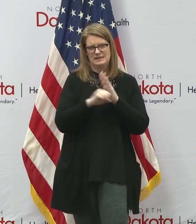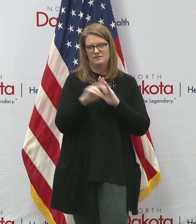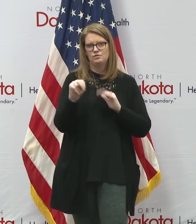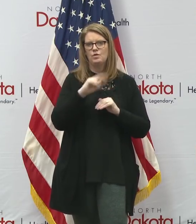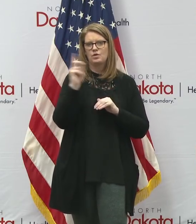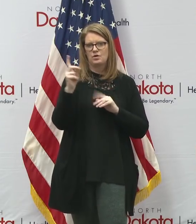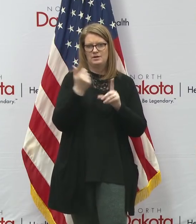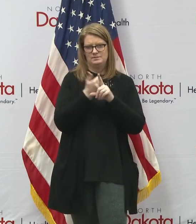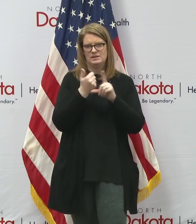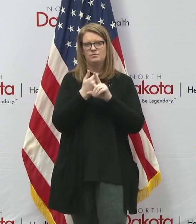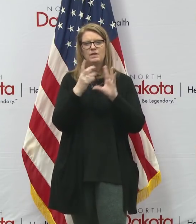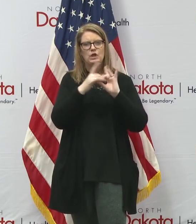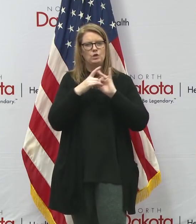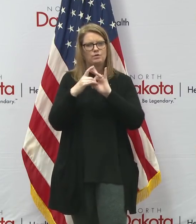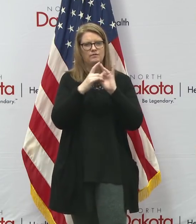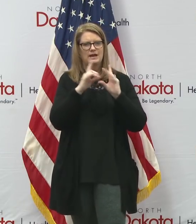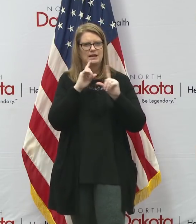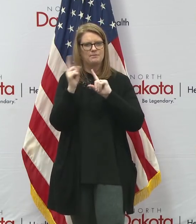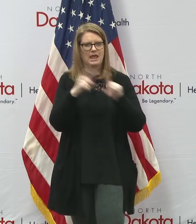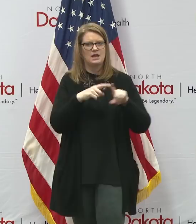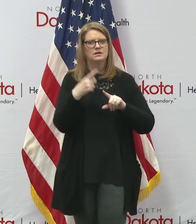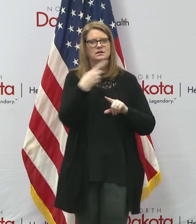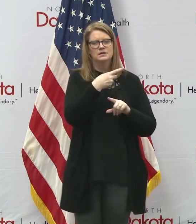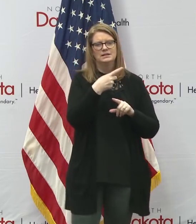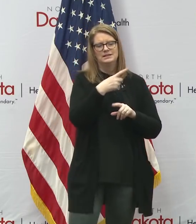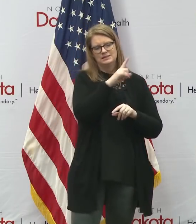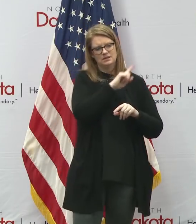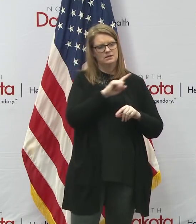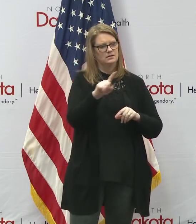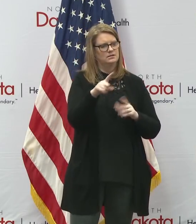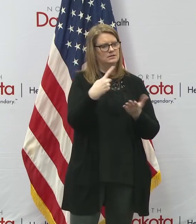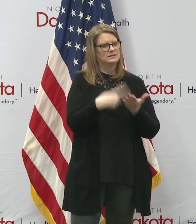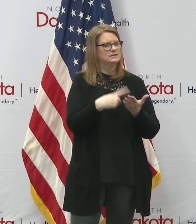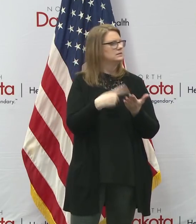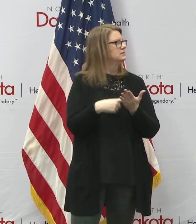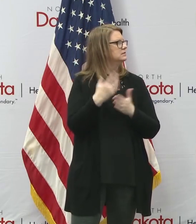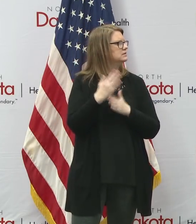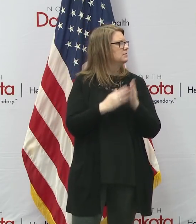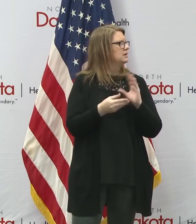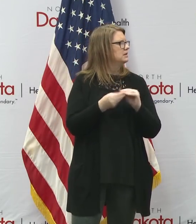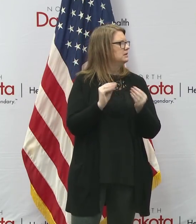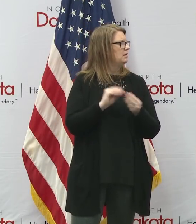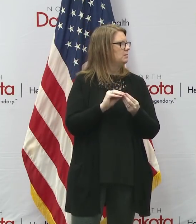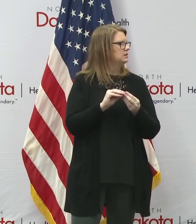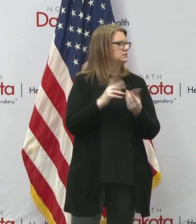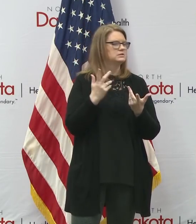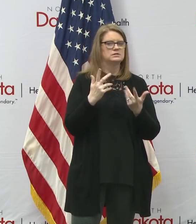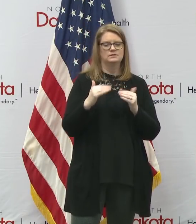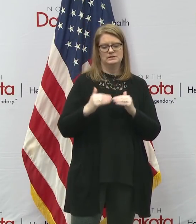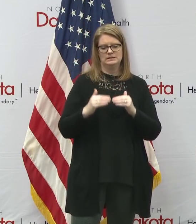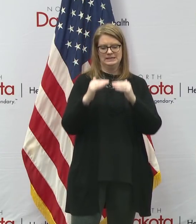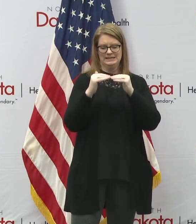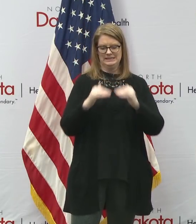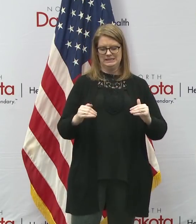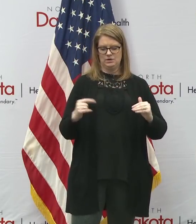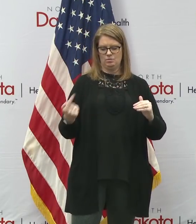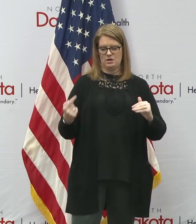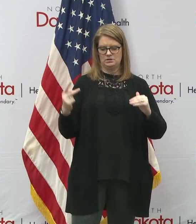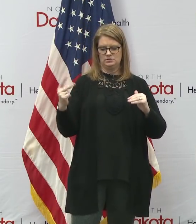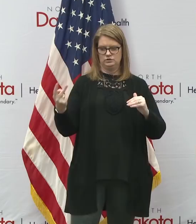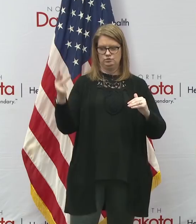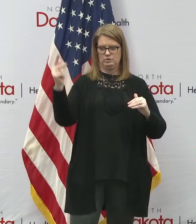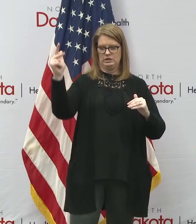we've got a team that's working on surge planning. He's going to come up and walk through some of the numbers of our Tier 1, Tier 2, Tier